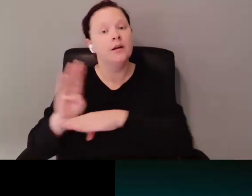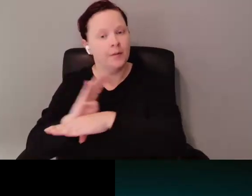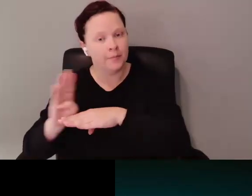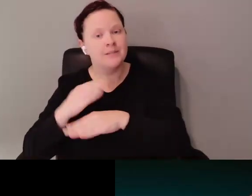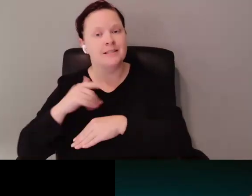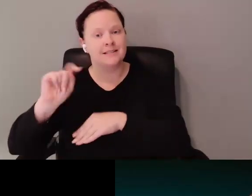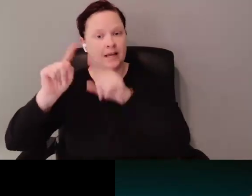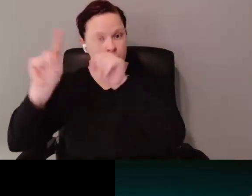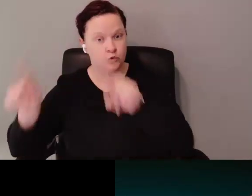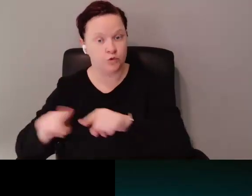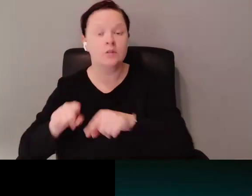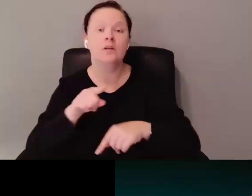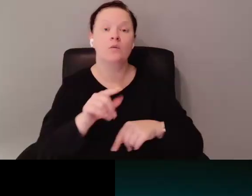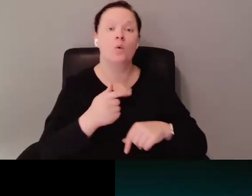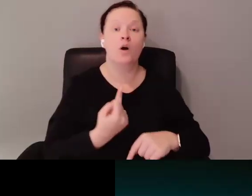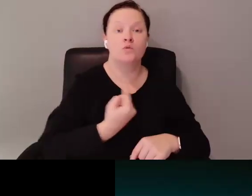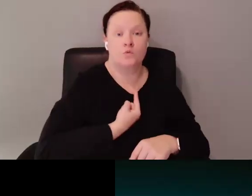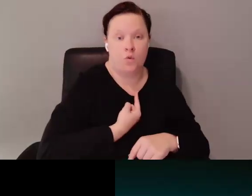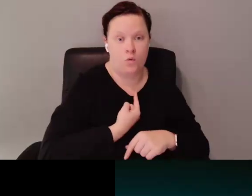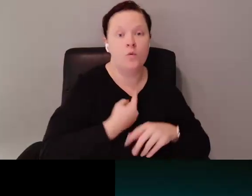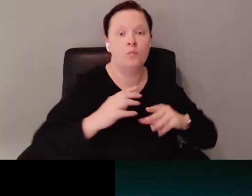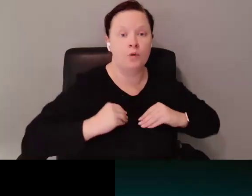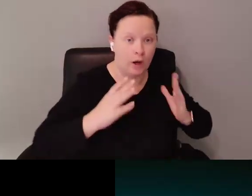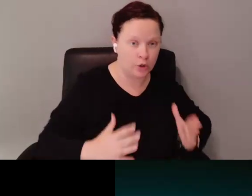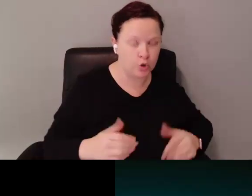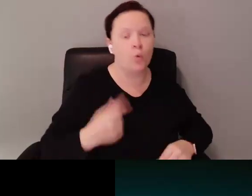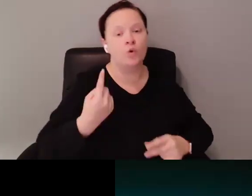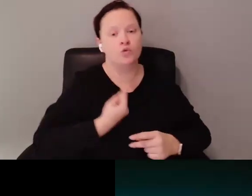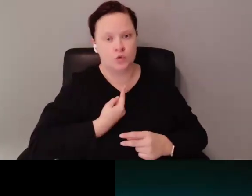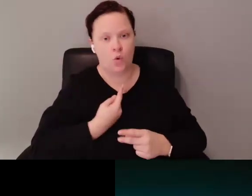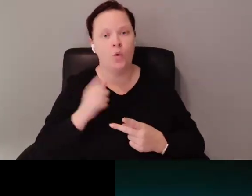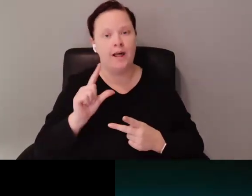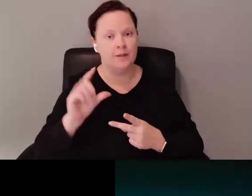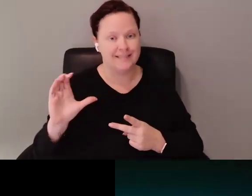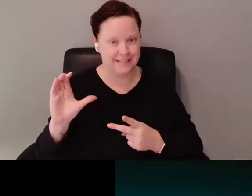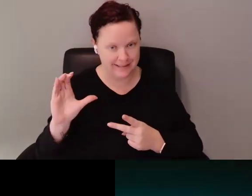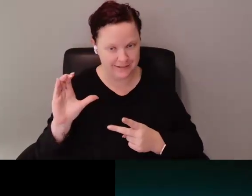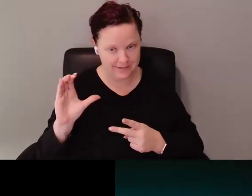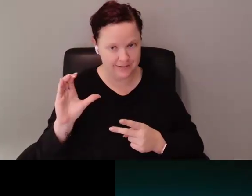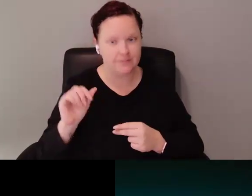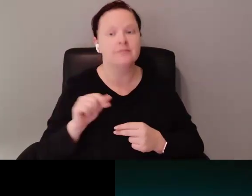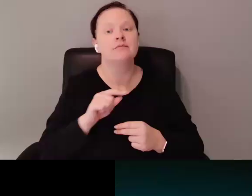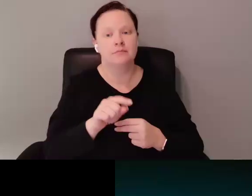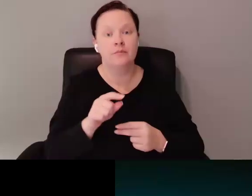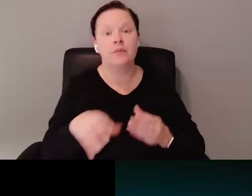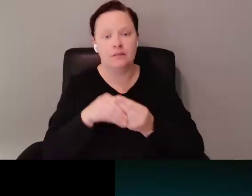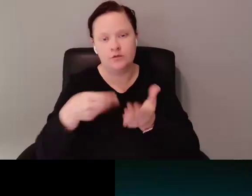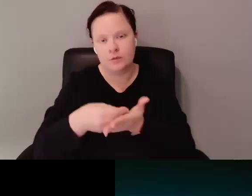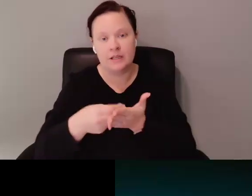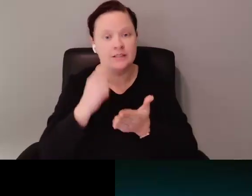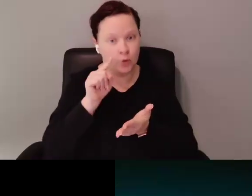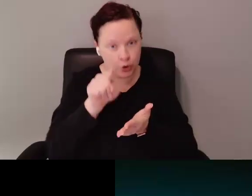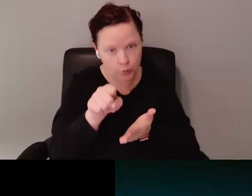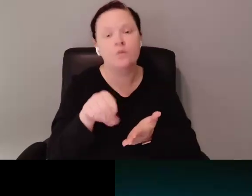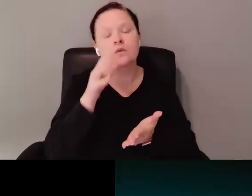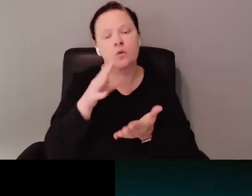sole proprietor or sole member of an LLC, you are getting the extra money, and therefore it's going to be